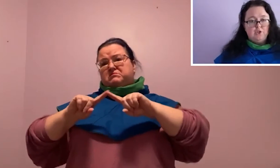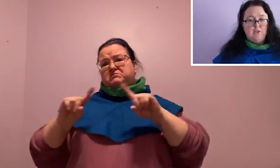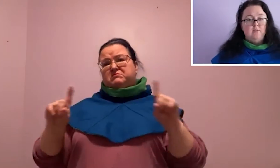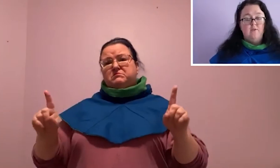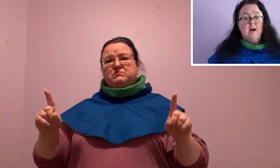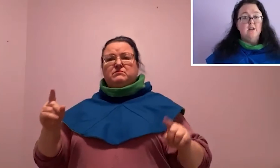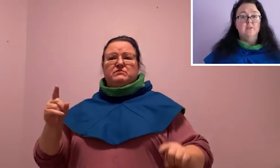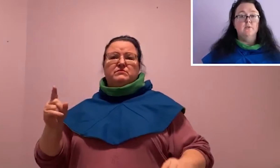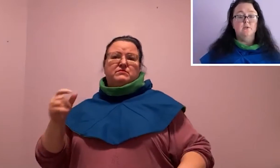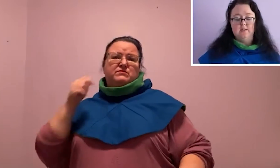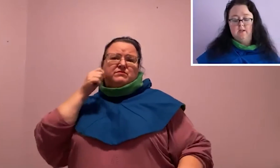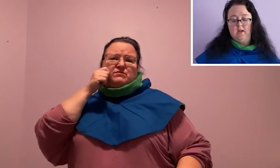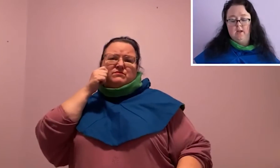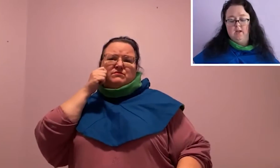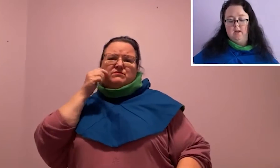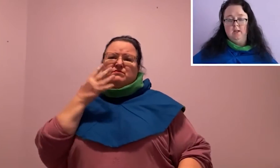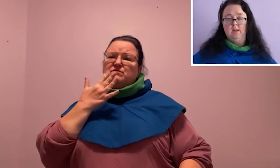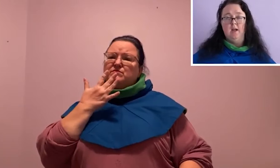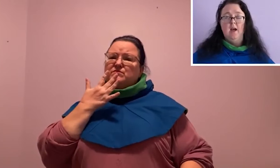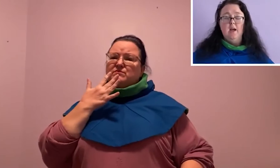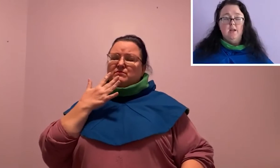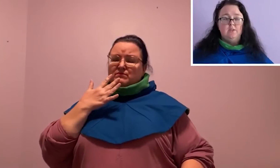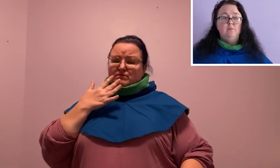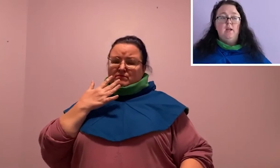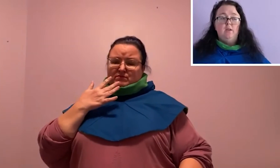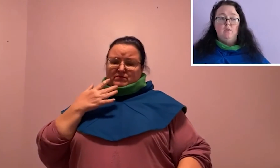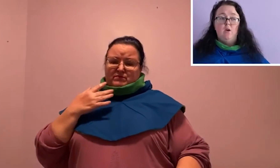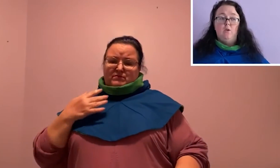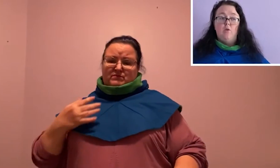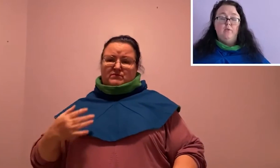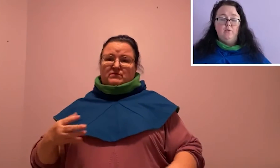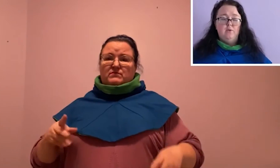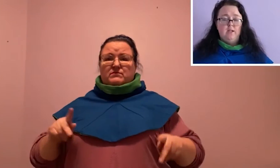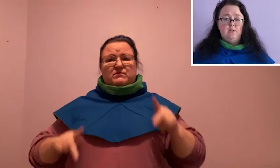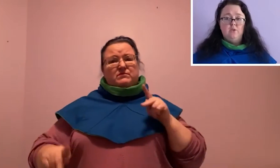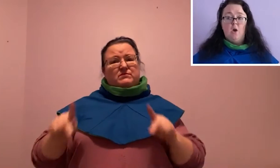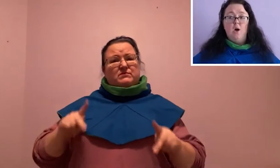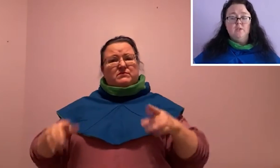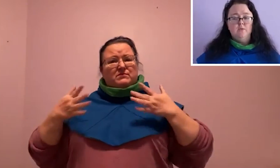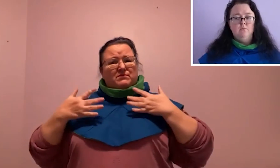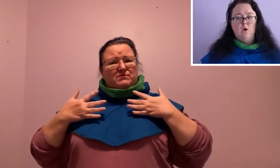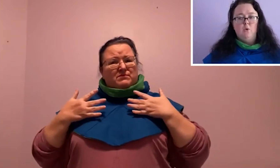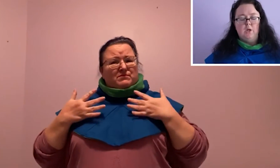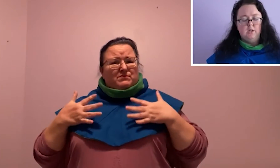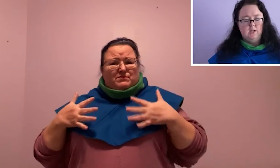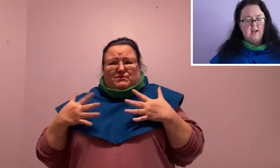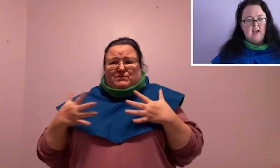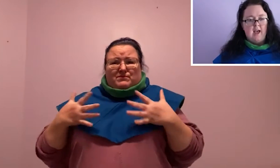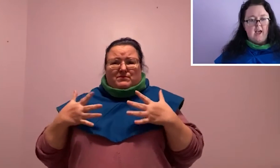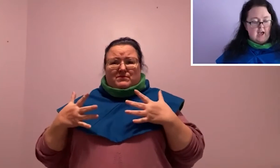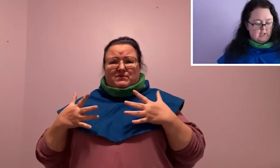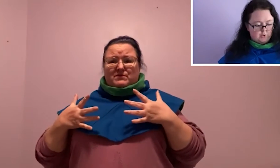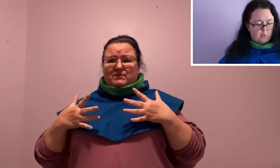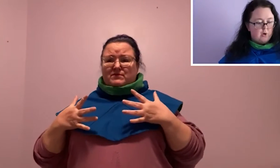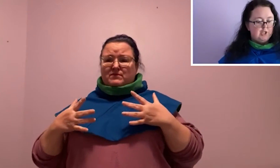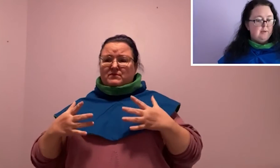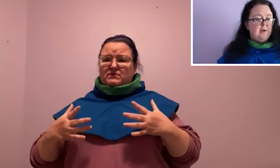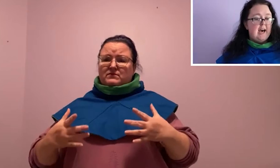Christian vows forsake, to make their offerings of smoke and worship at